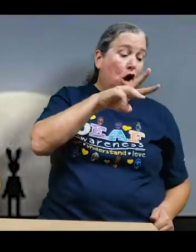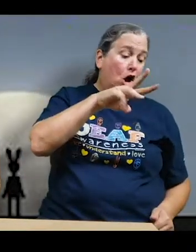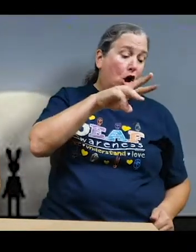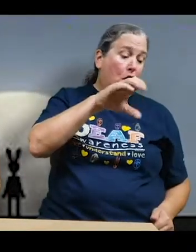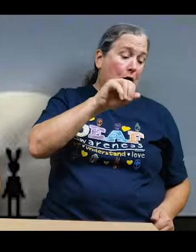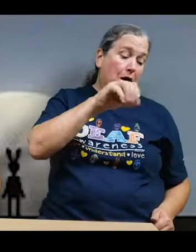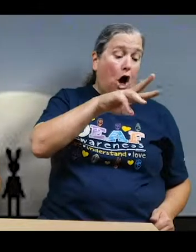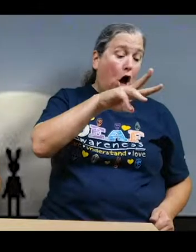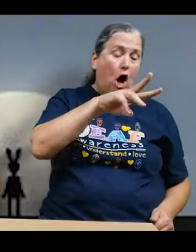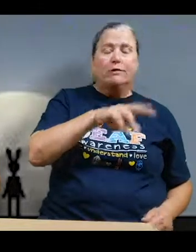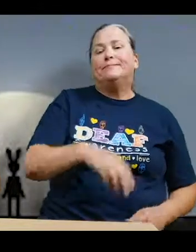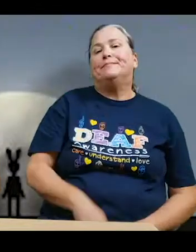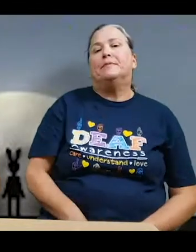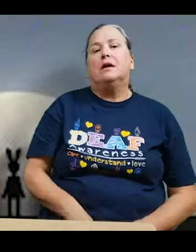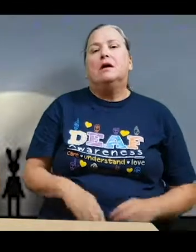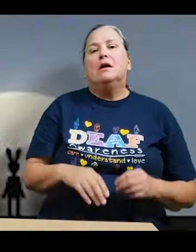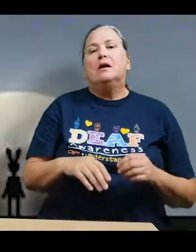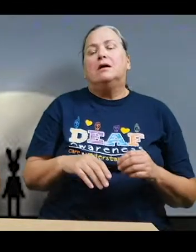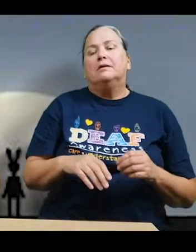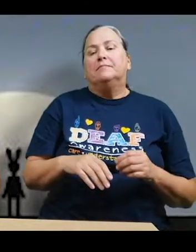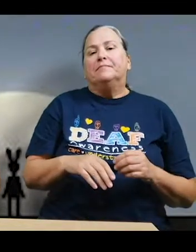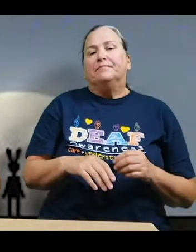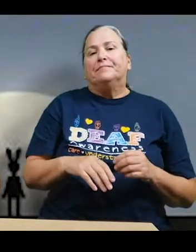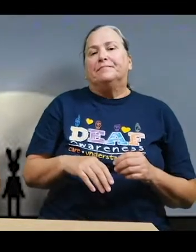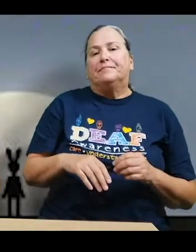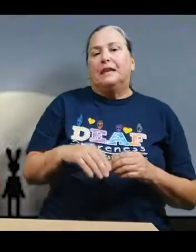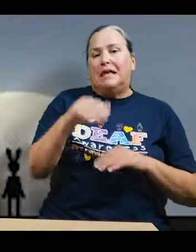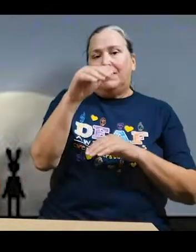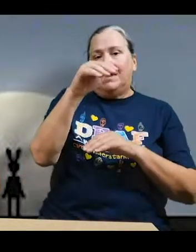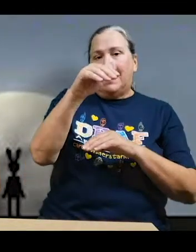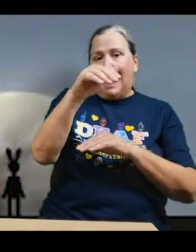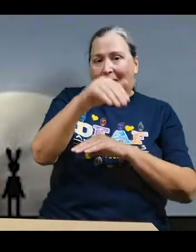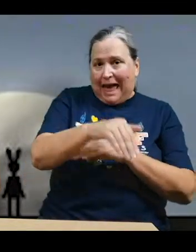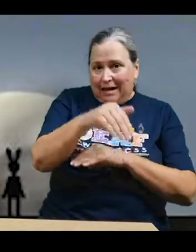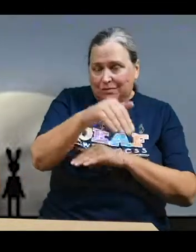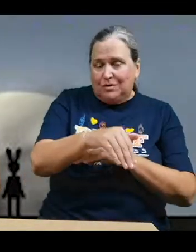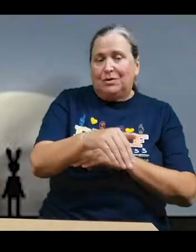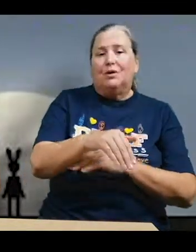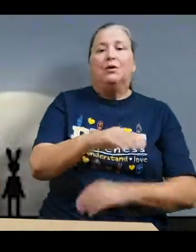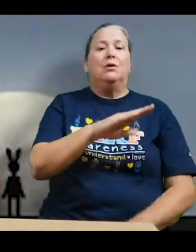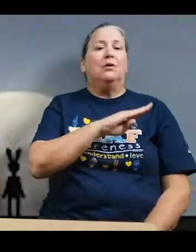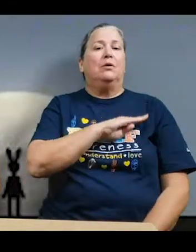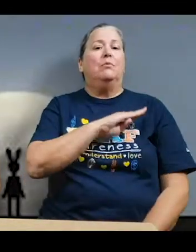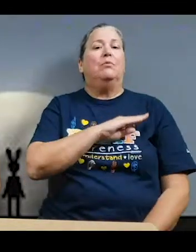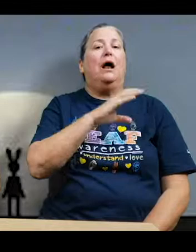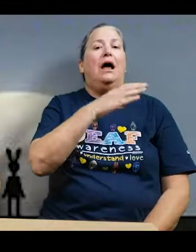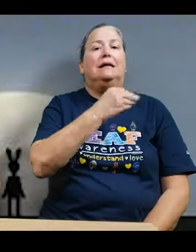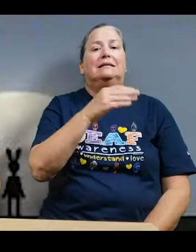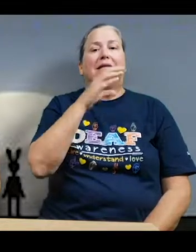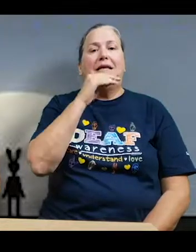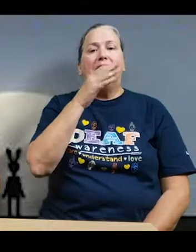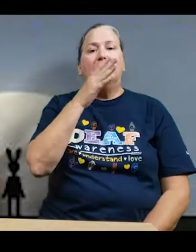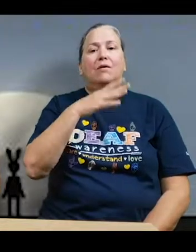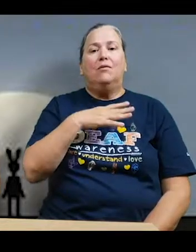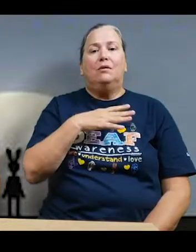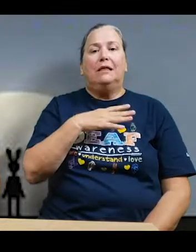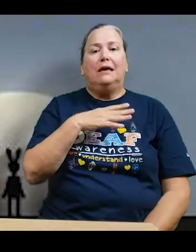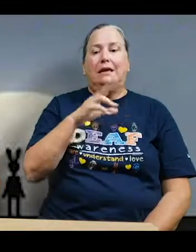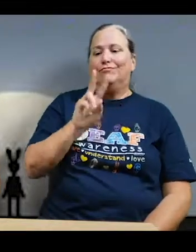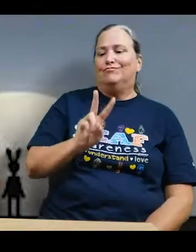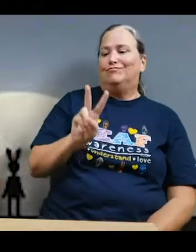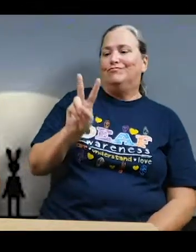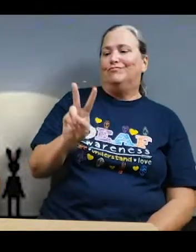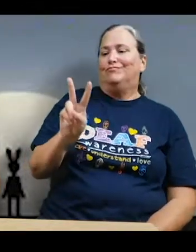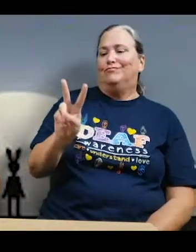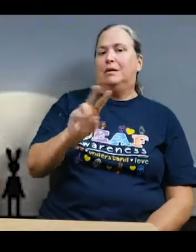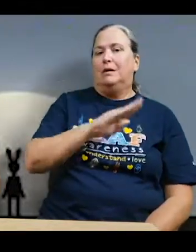caw. In the late afternoon, Bryce and the old lady left the field. Bryce winked at Edward as